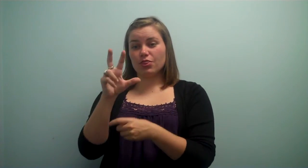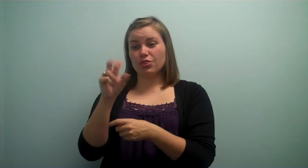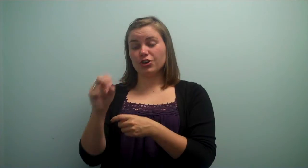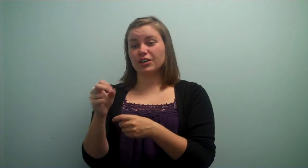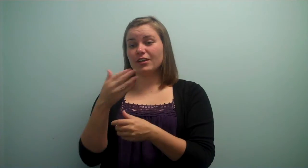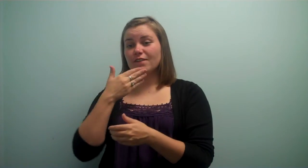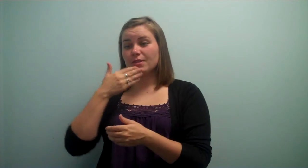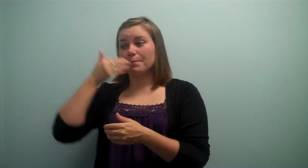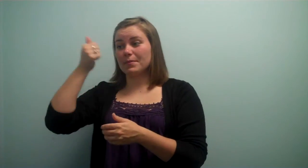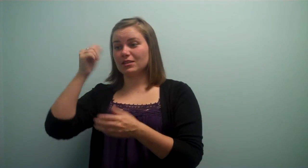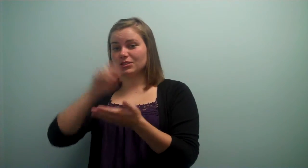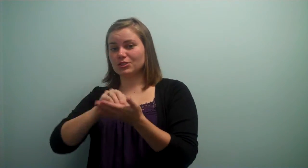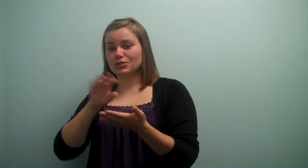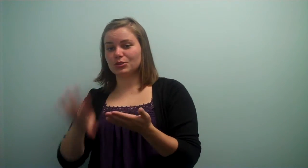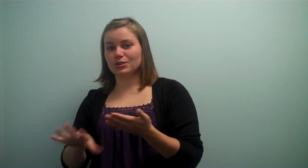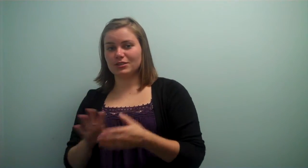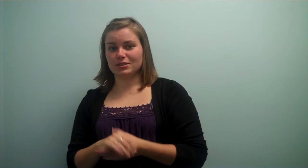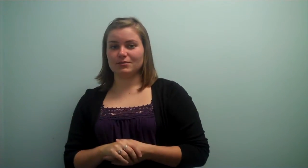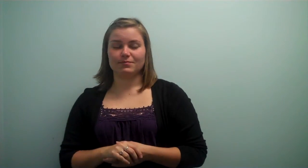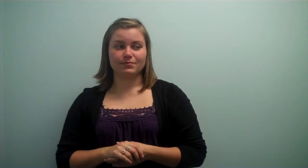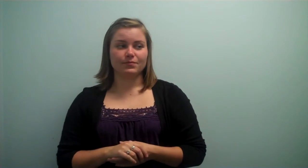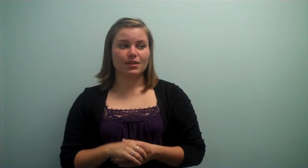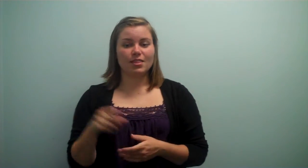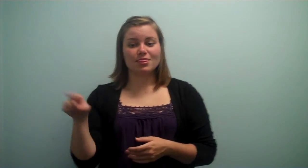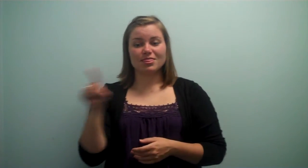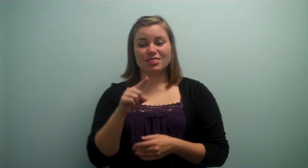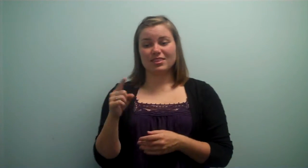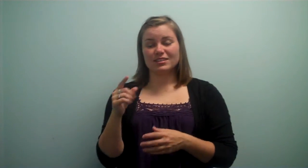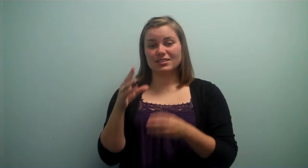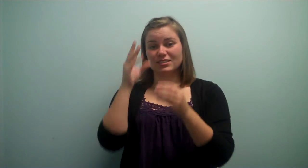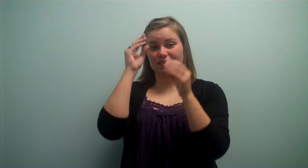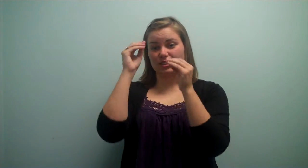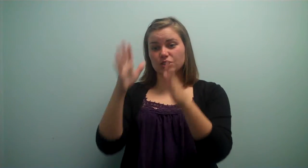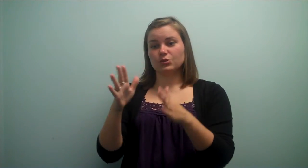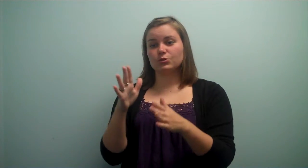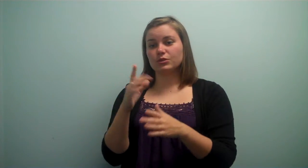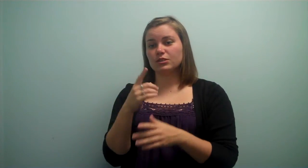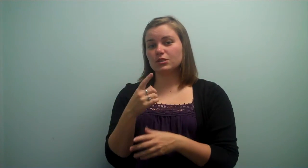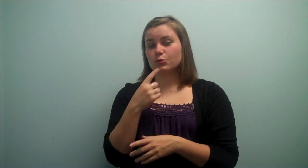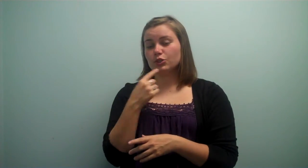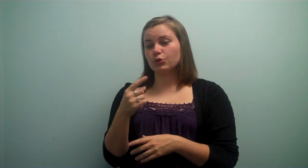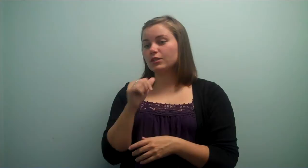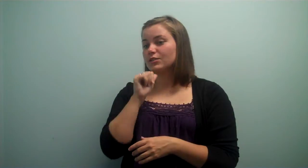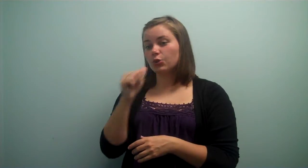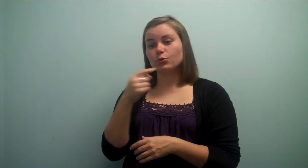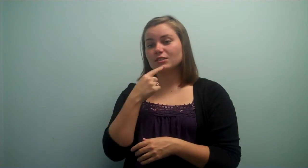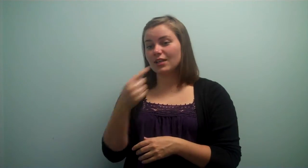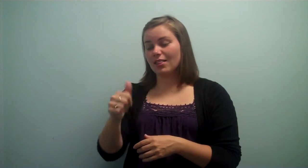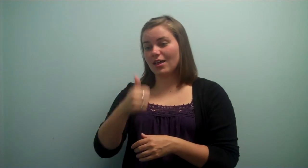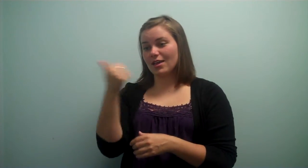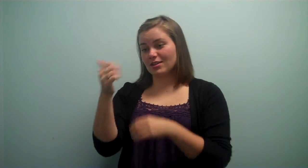best students." These teachers were asked, "Don't tell any of the students or the parents about